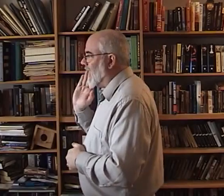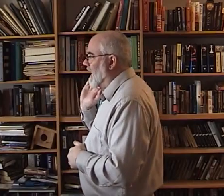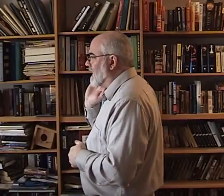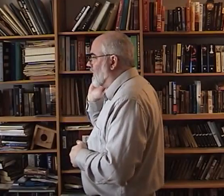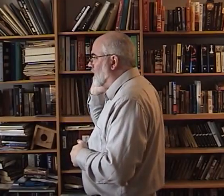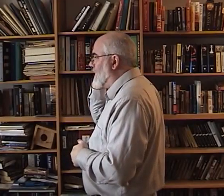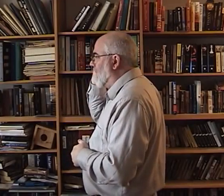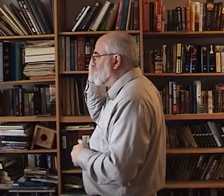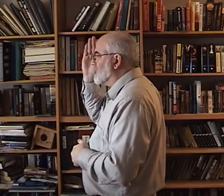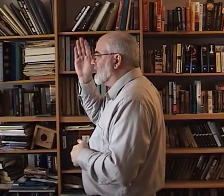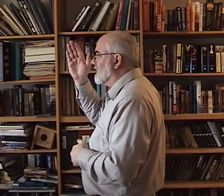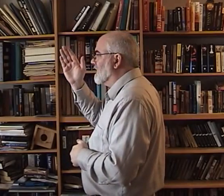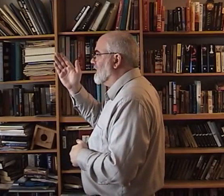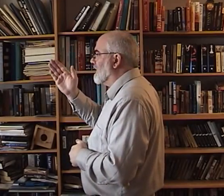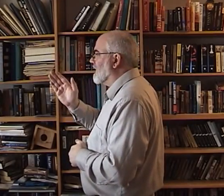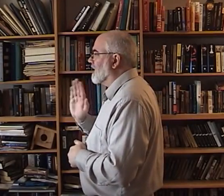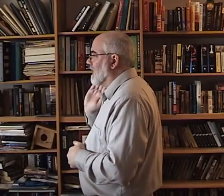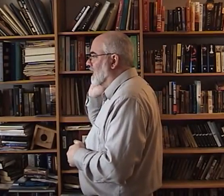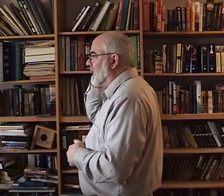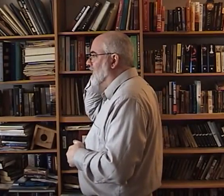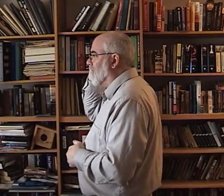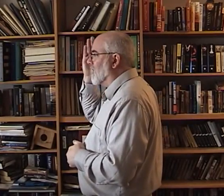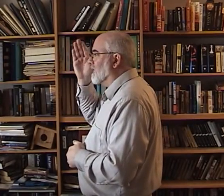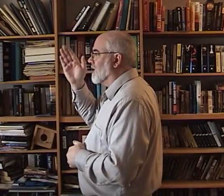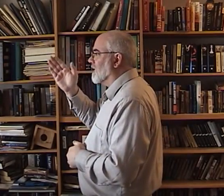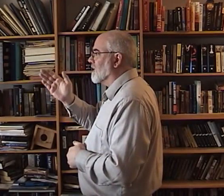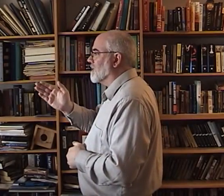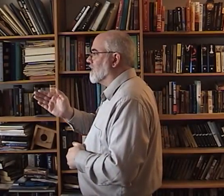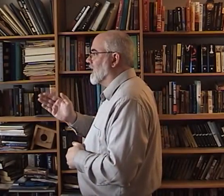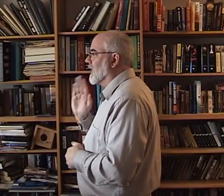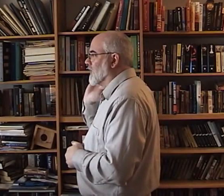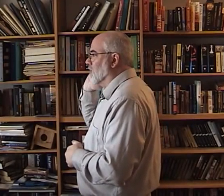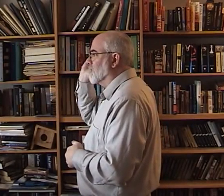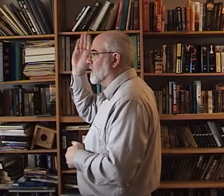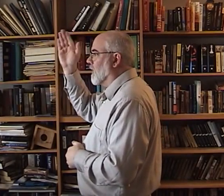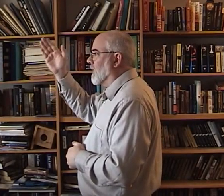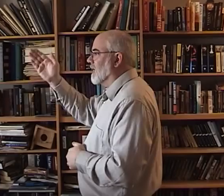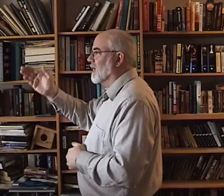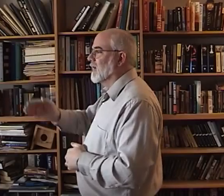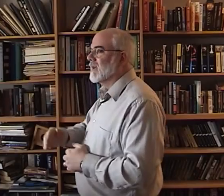hand going past the ear. It just moves forward.